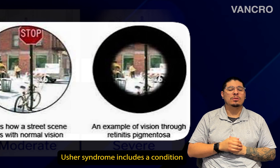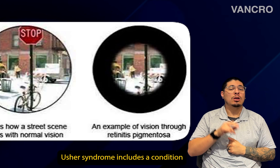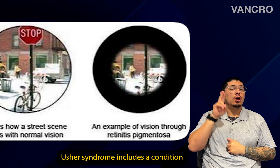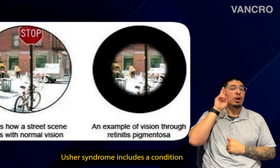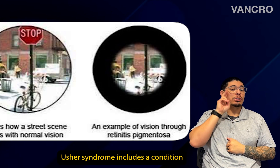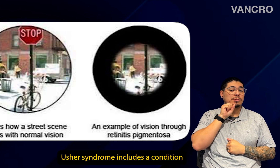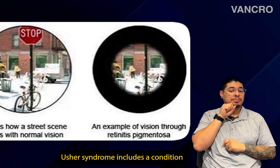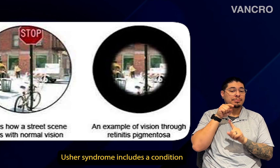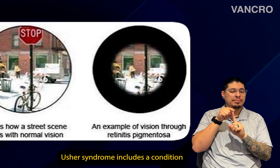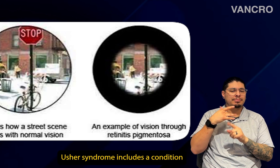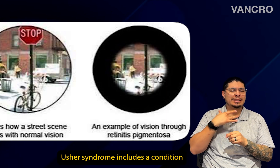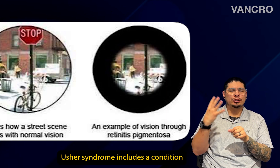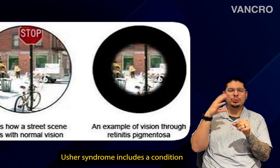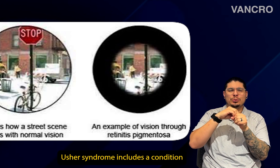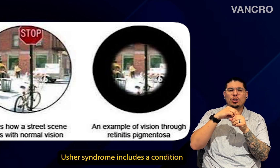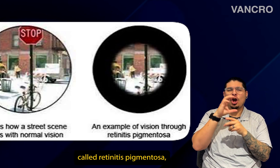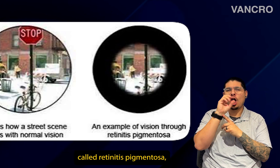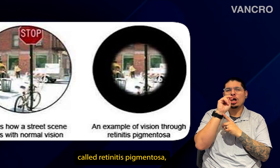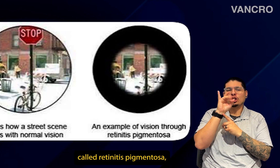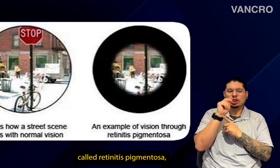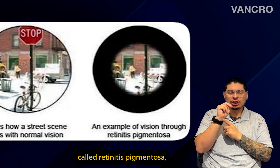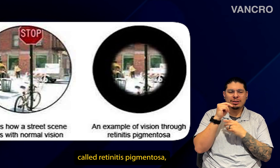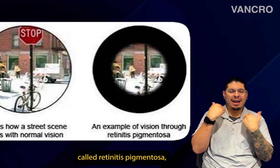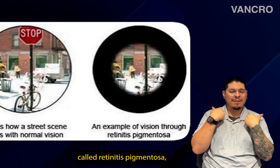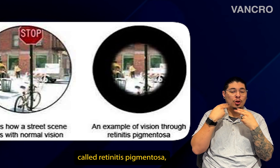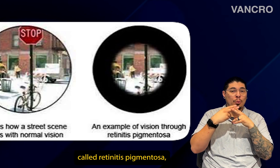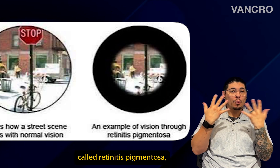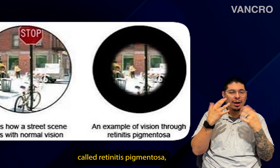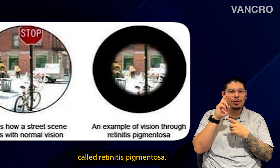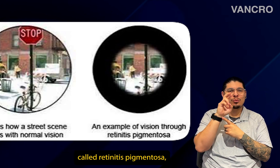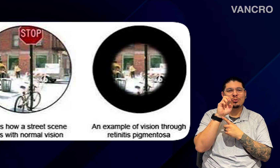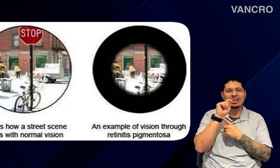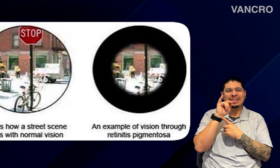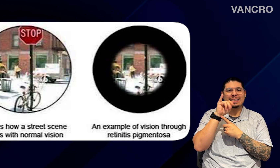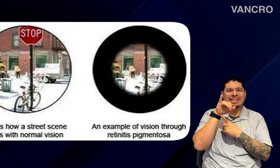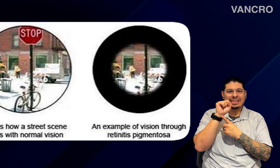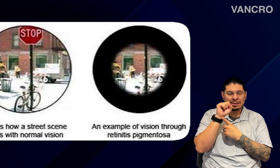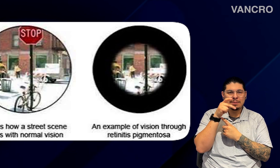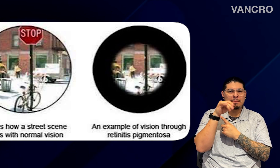Usher syndrome includes a condition called retinitis pigmentosa,